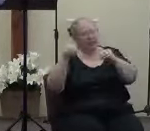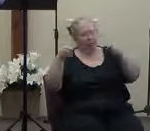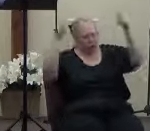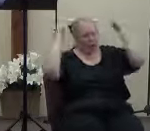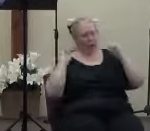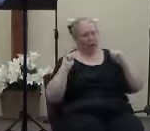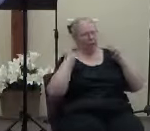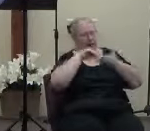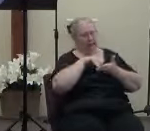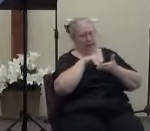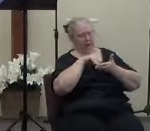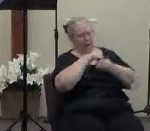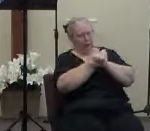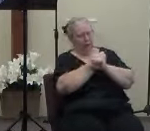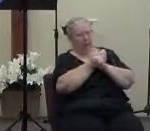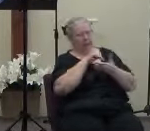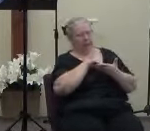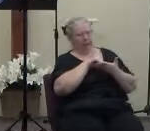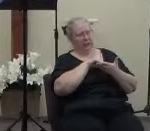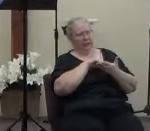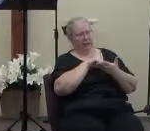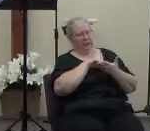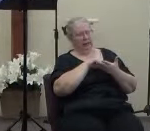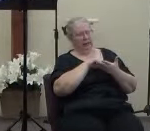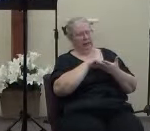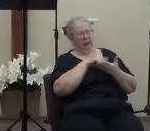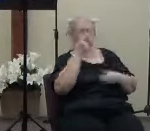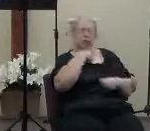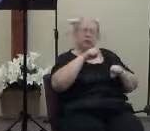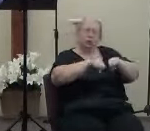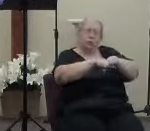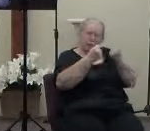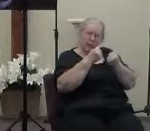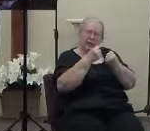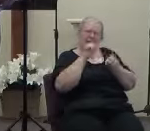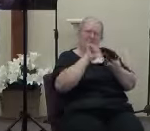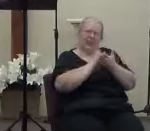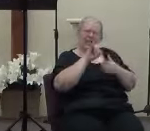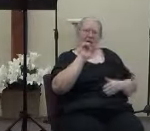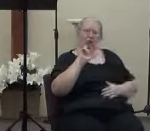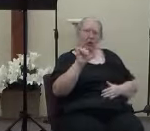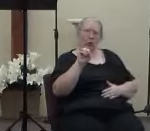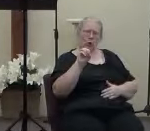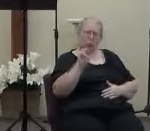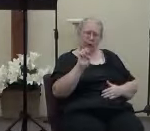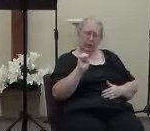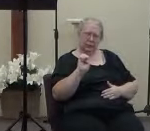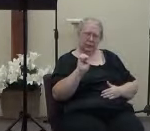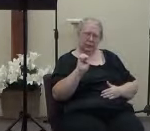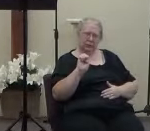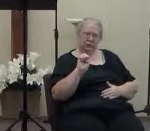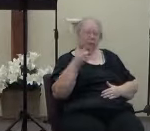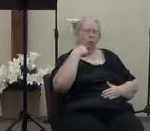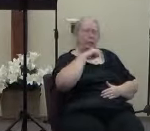what he says, and to break every yoke. He not only wants to set you free and